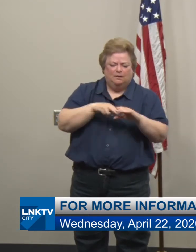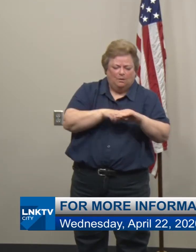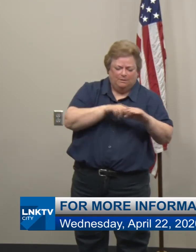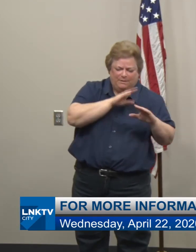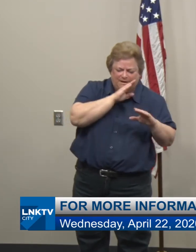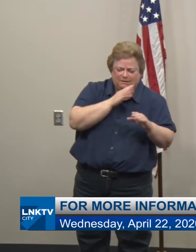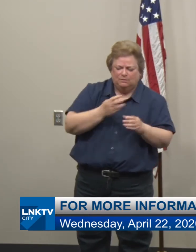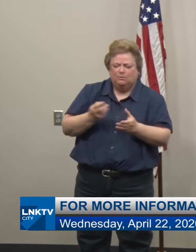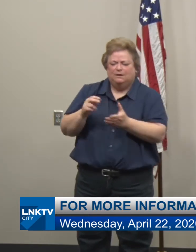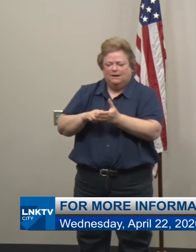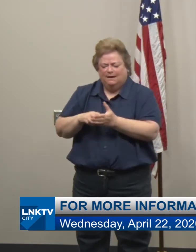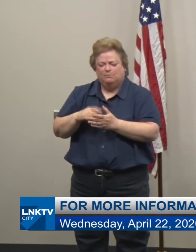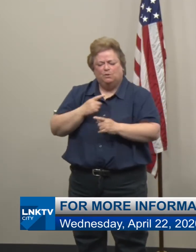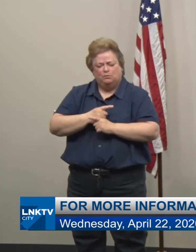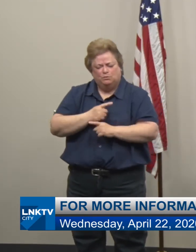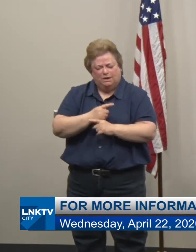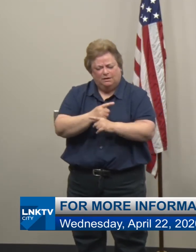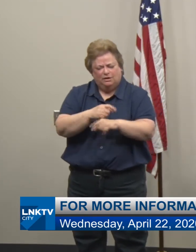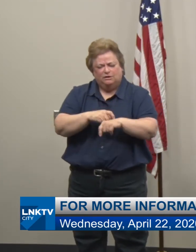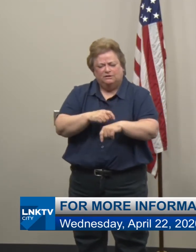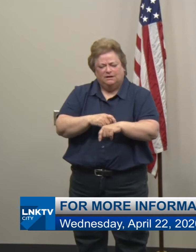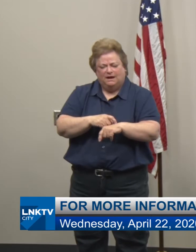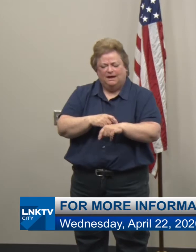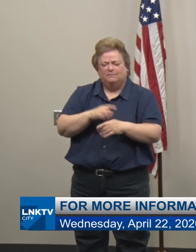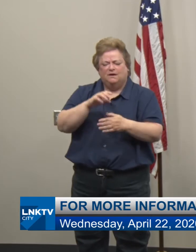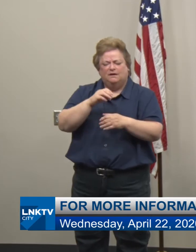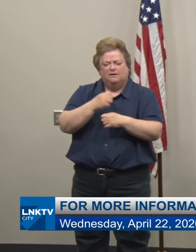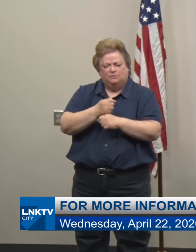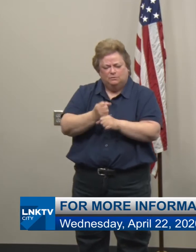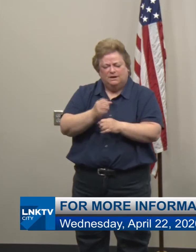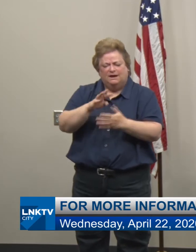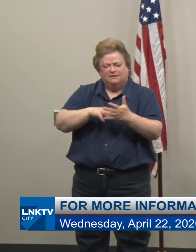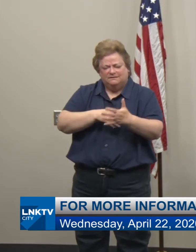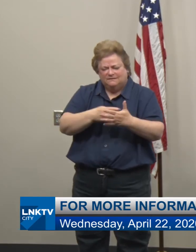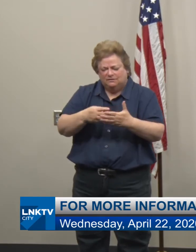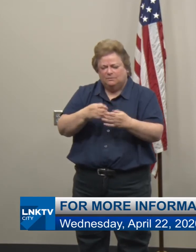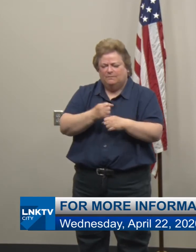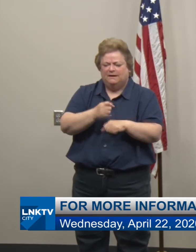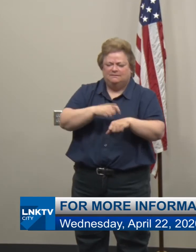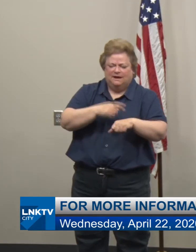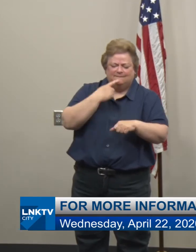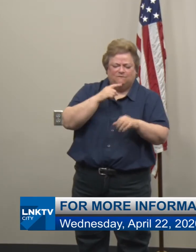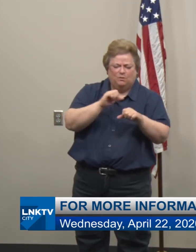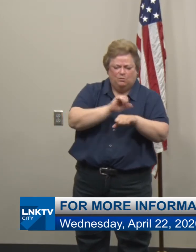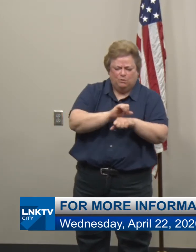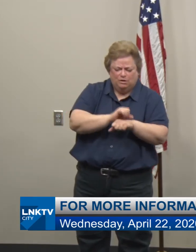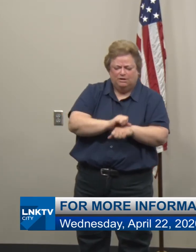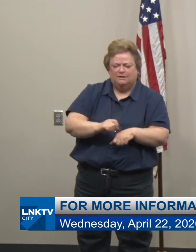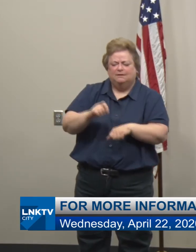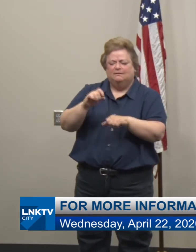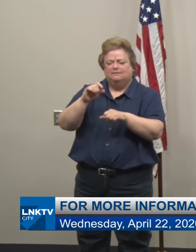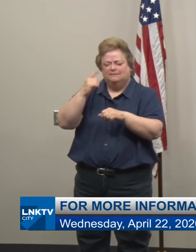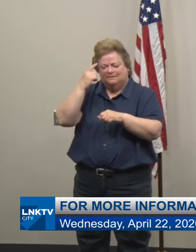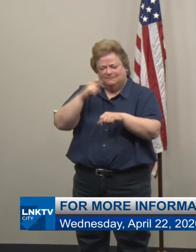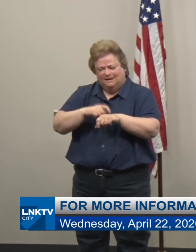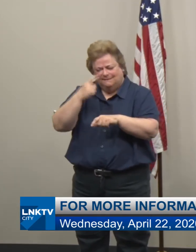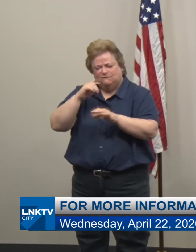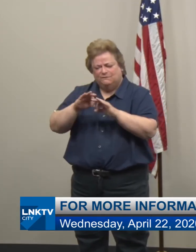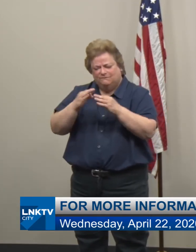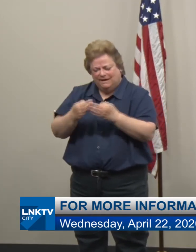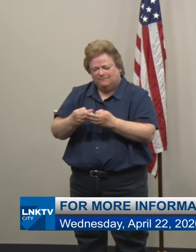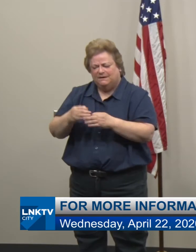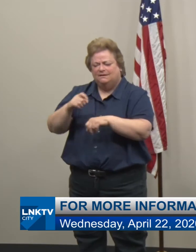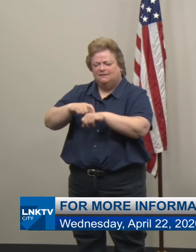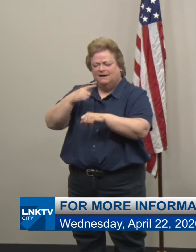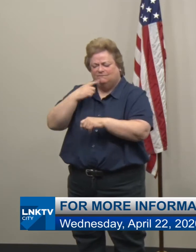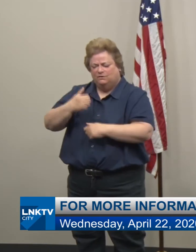creating a daily schedule for yourself that is varied and includes time for work, time for family, and time for self-care is so important. I